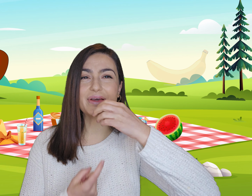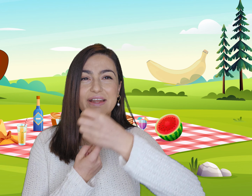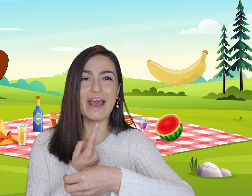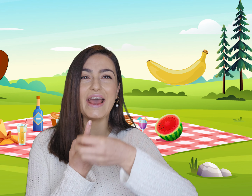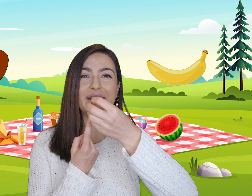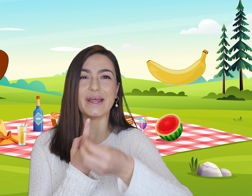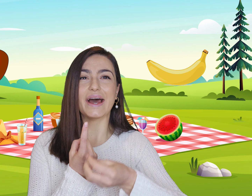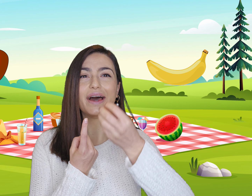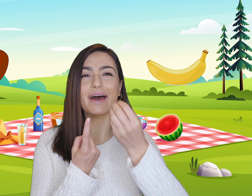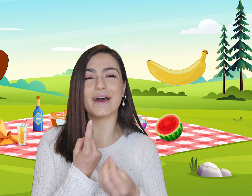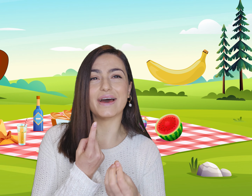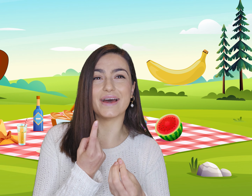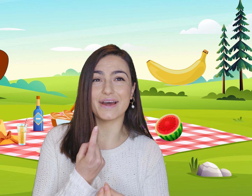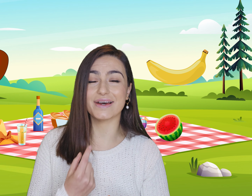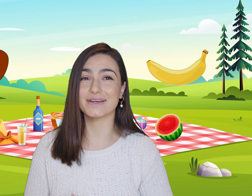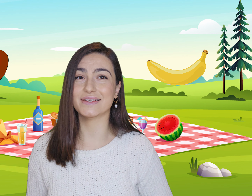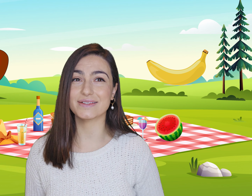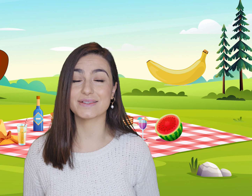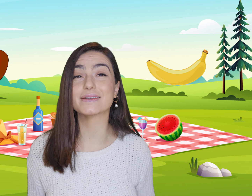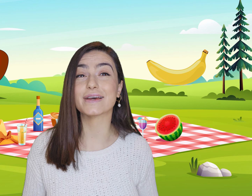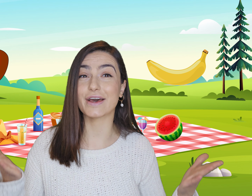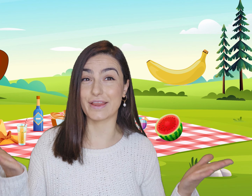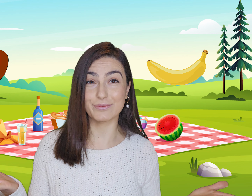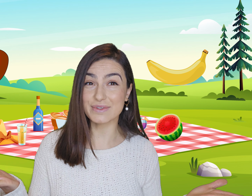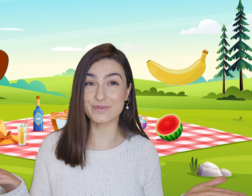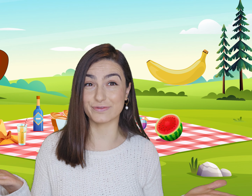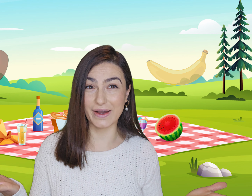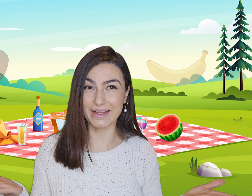bananas that was fun